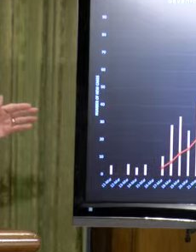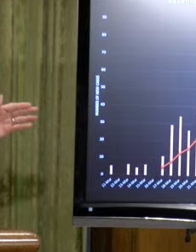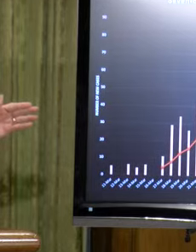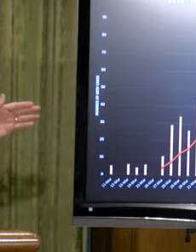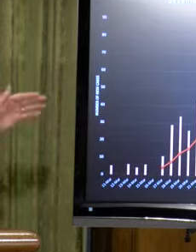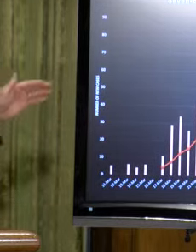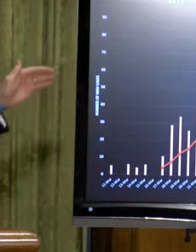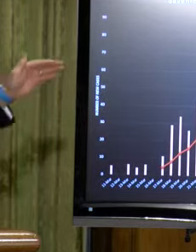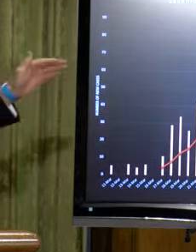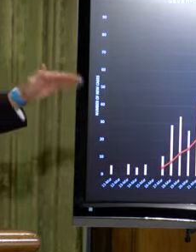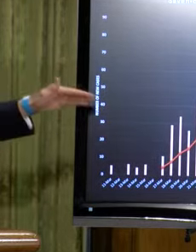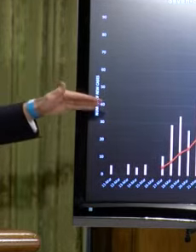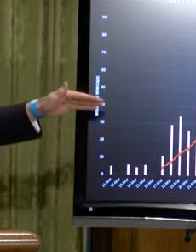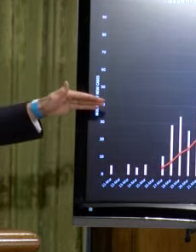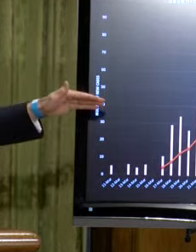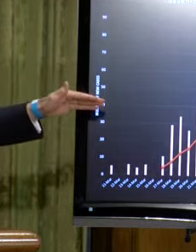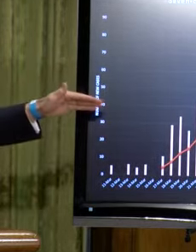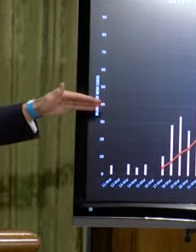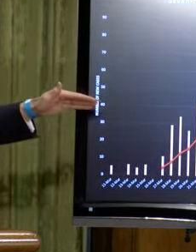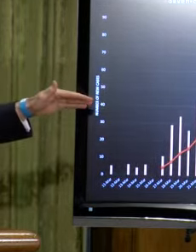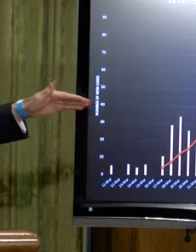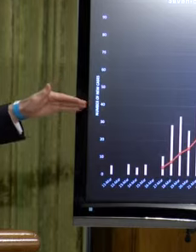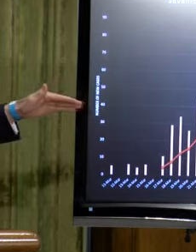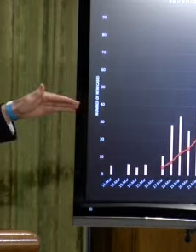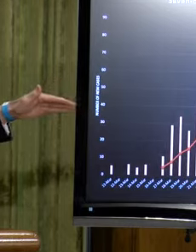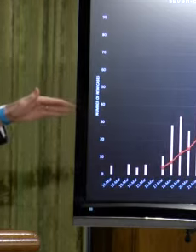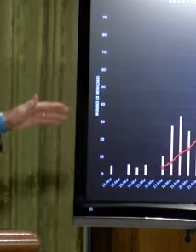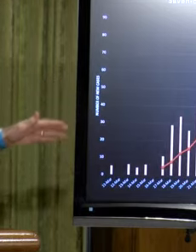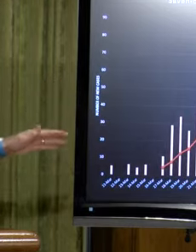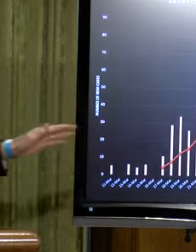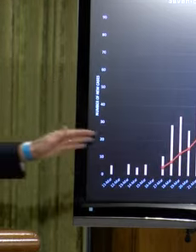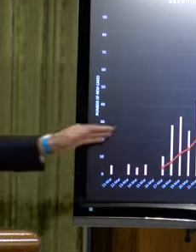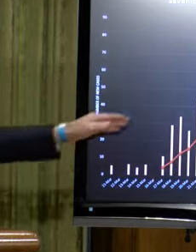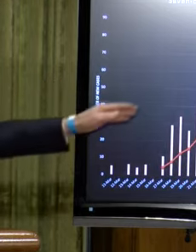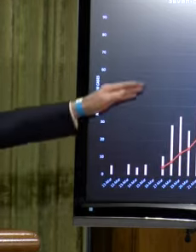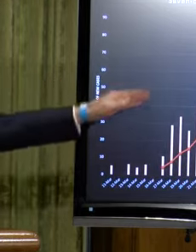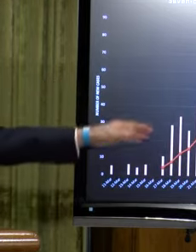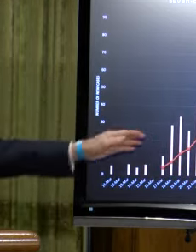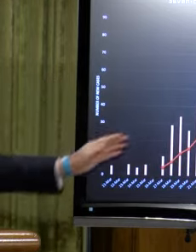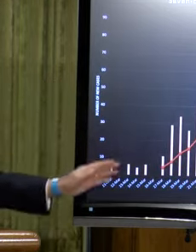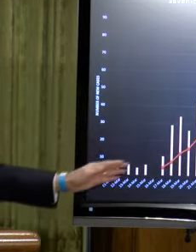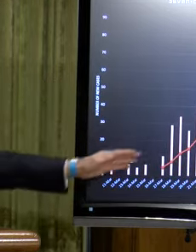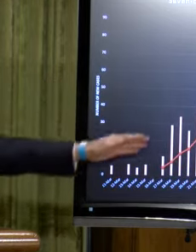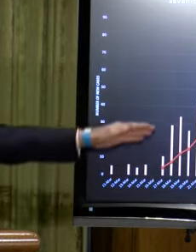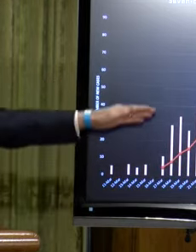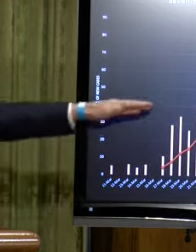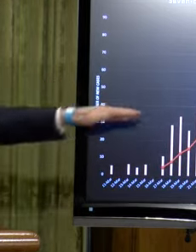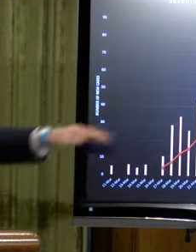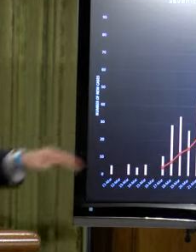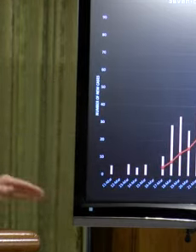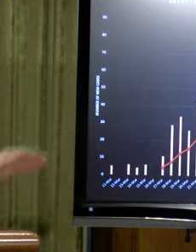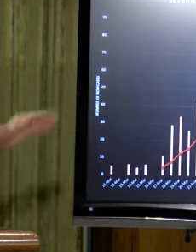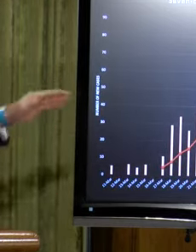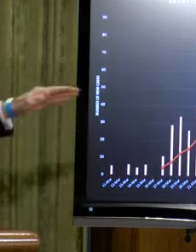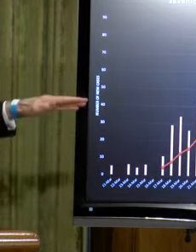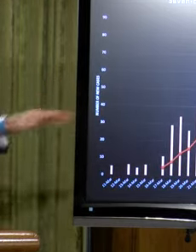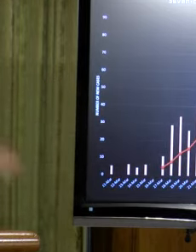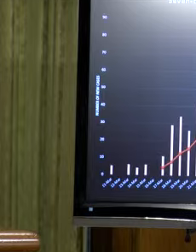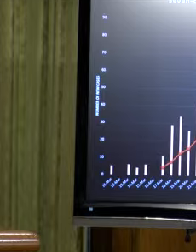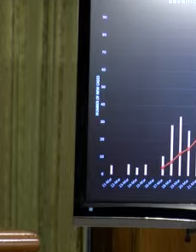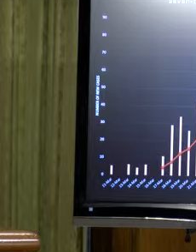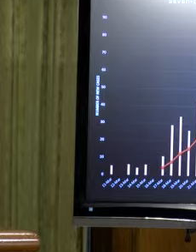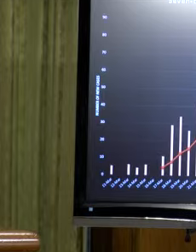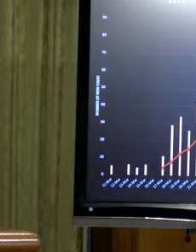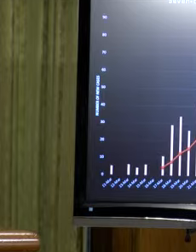facilities. You can see the trend line, and then of course this is the number of cases. The trend line, the 7-day